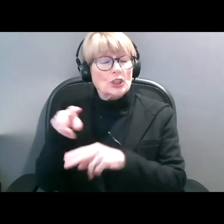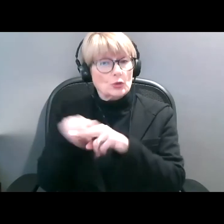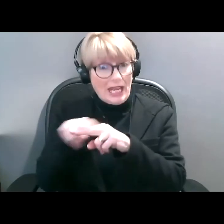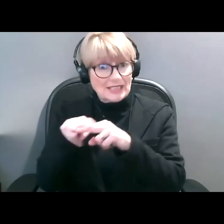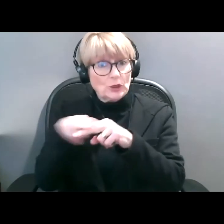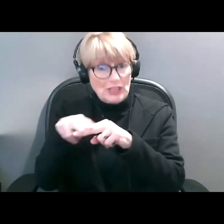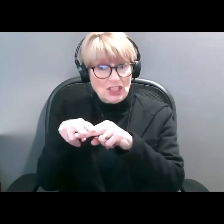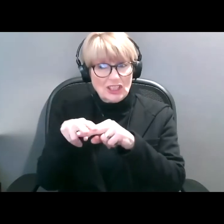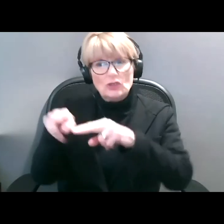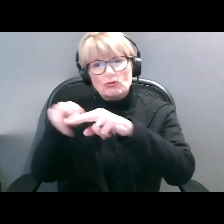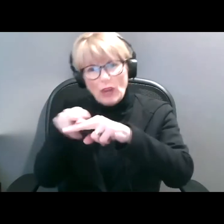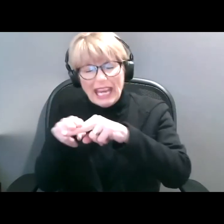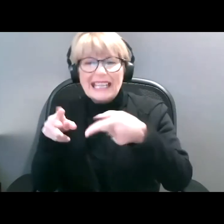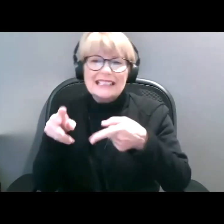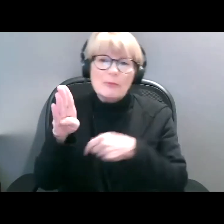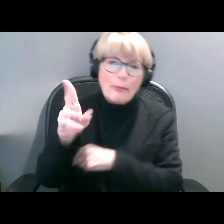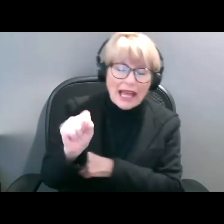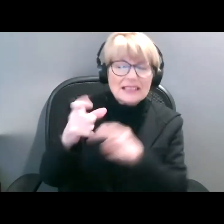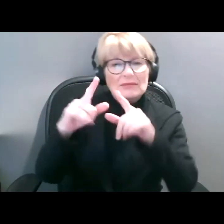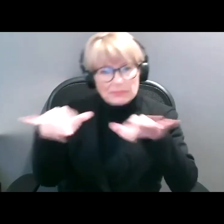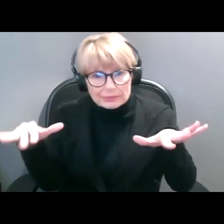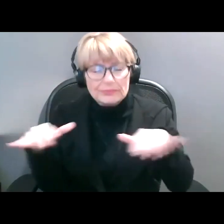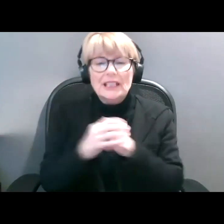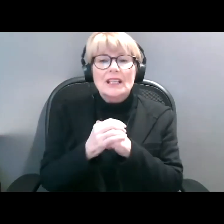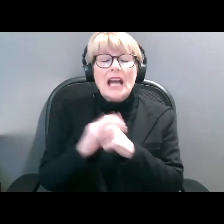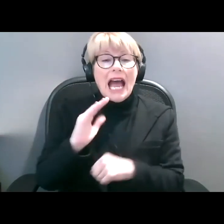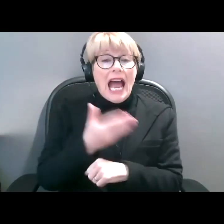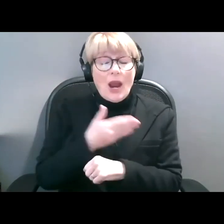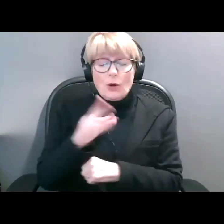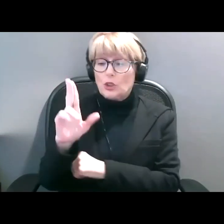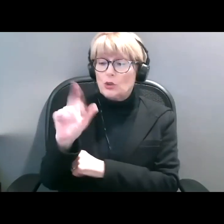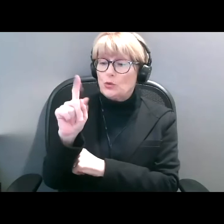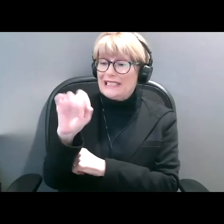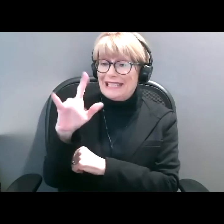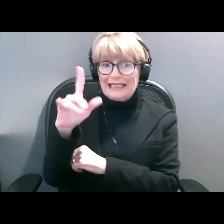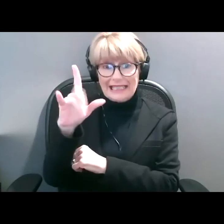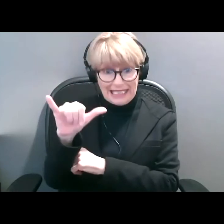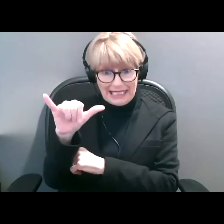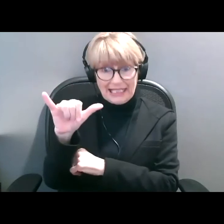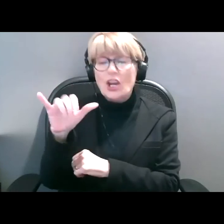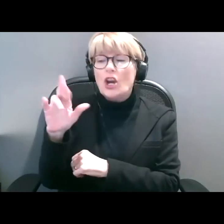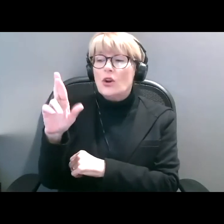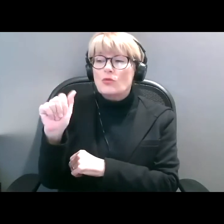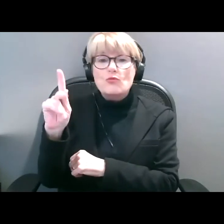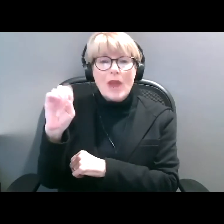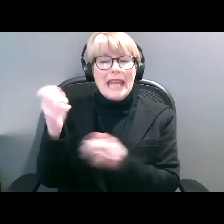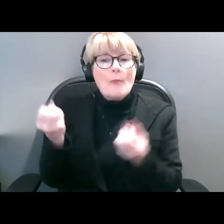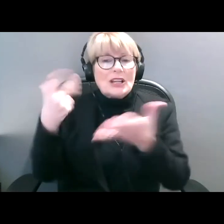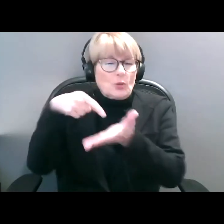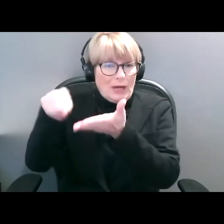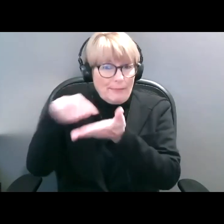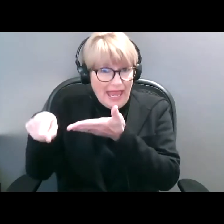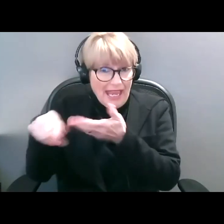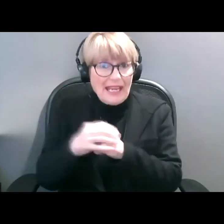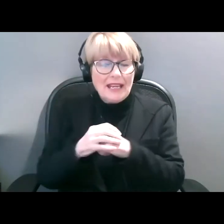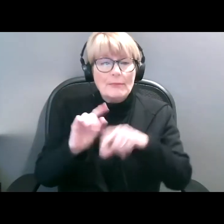as well as our utility rate structure. But one of the core tenets of this legislation is